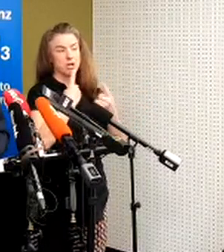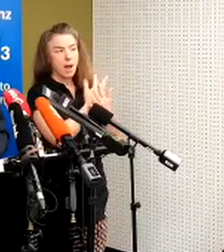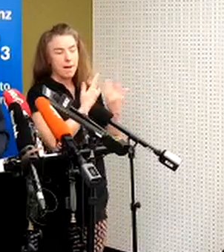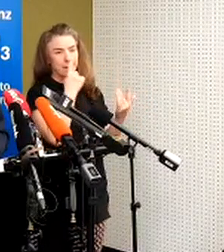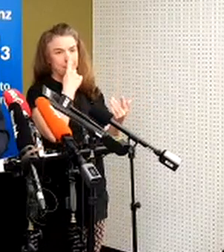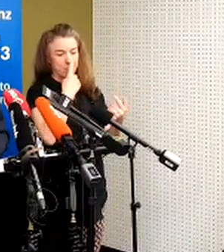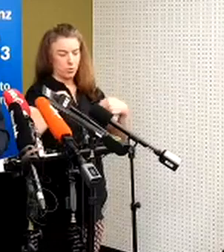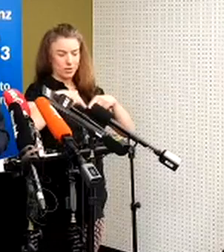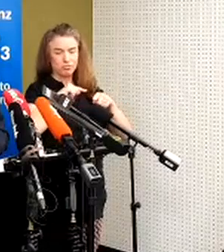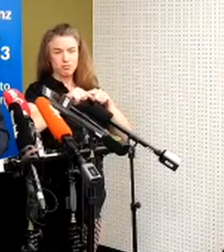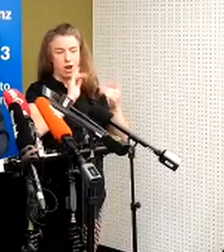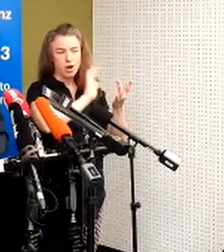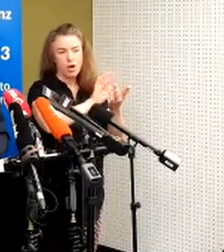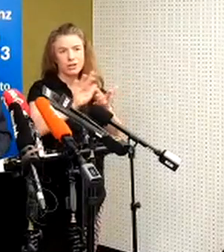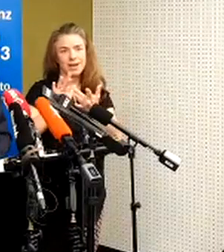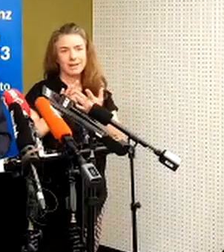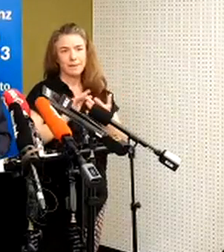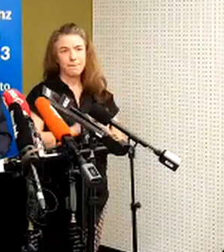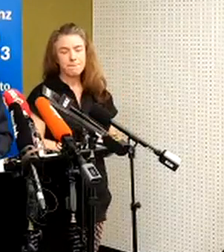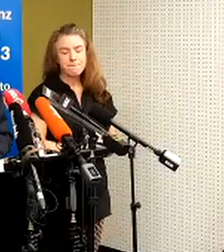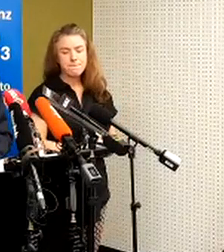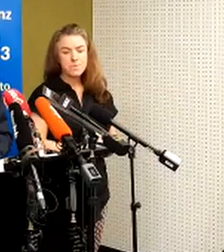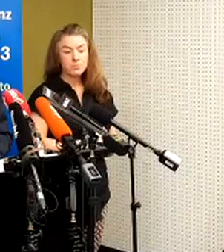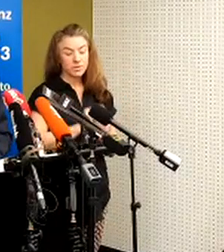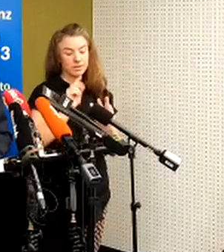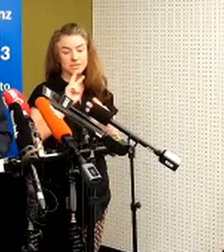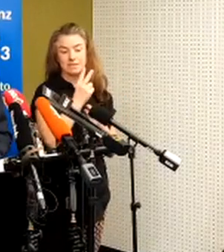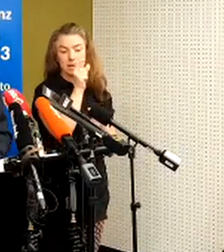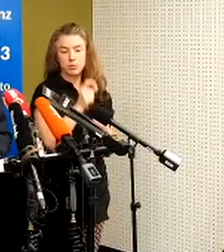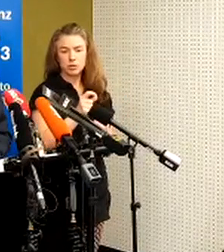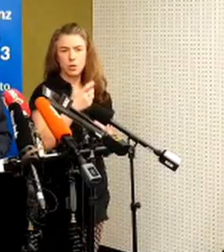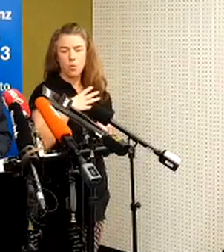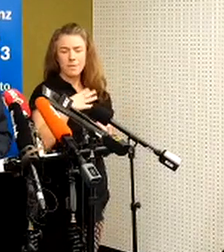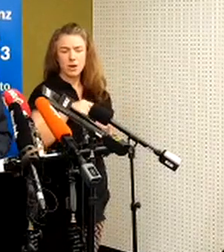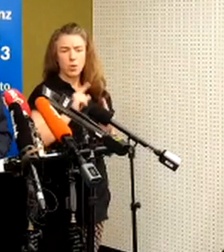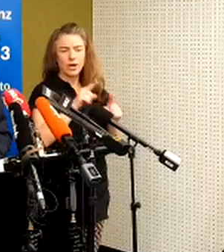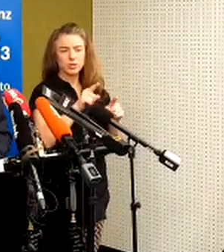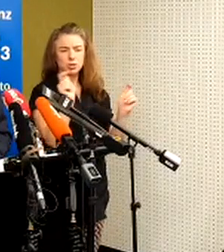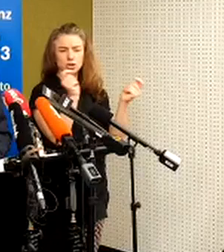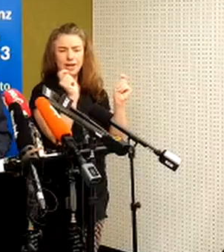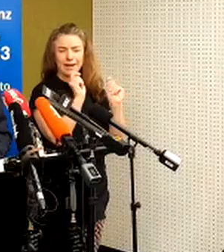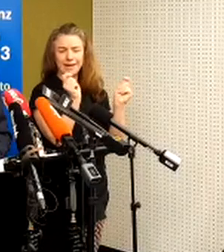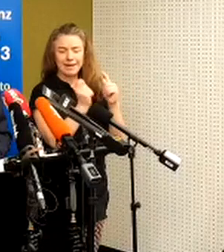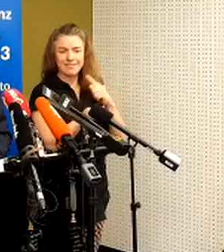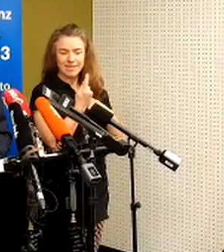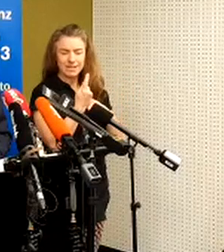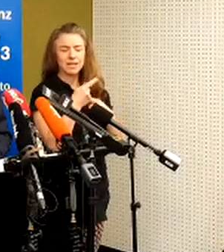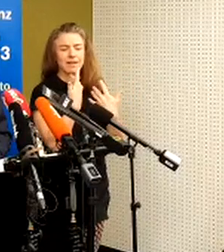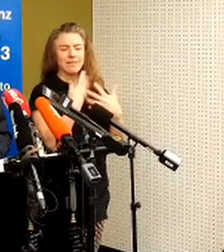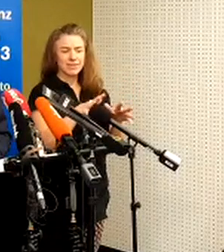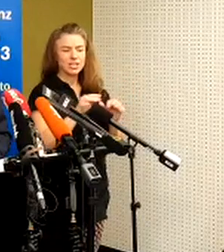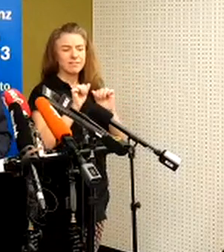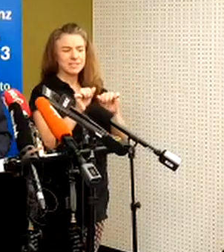so I will provide it as soon as I have it. In regards to case number 2, she was at a cheerleading event, she took 2 domestic flights and she went to 2